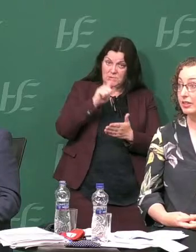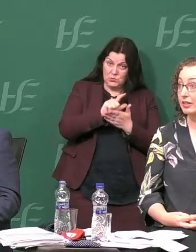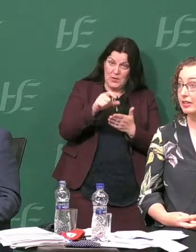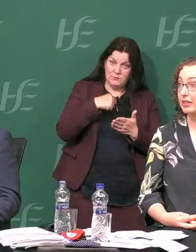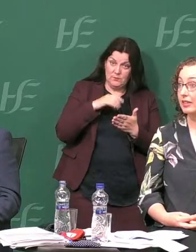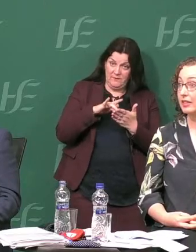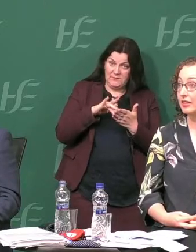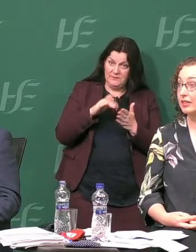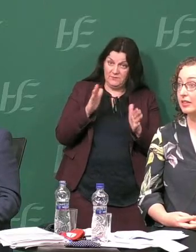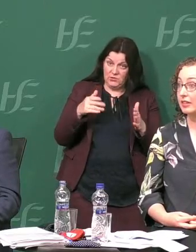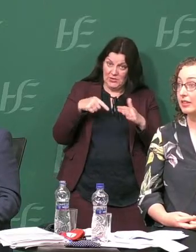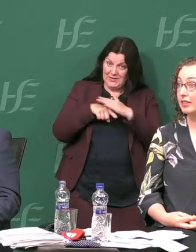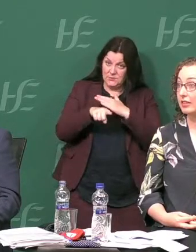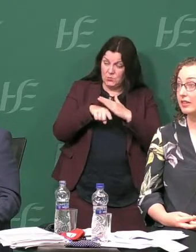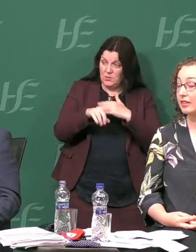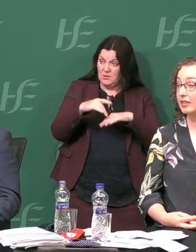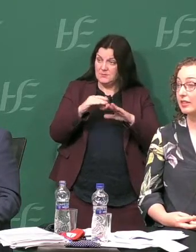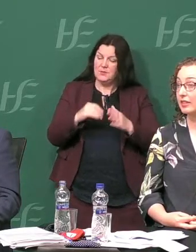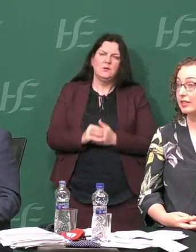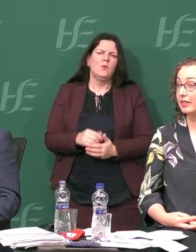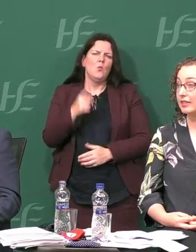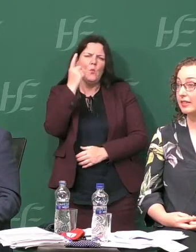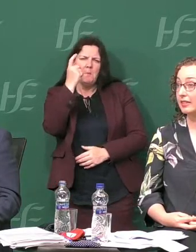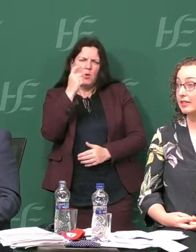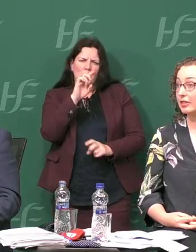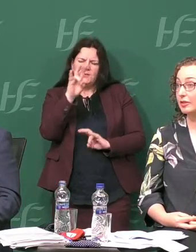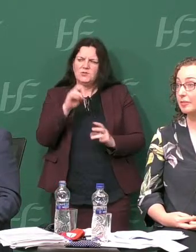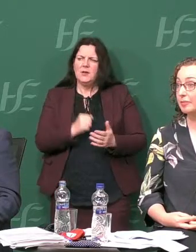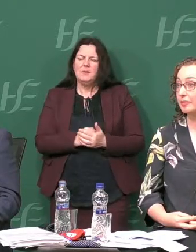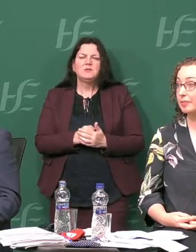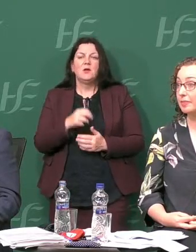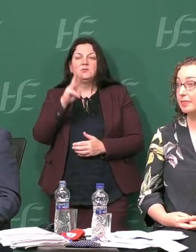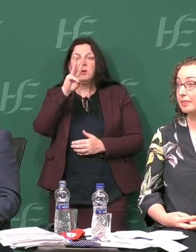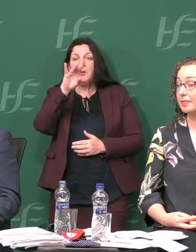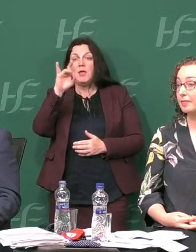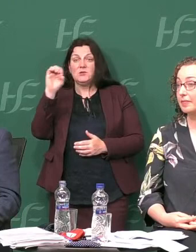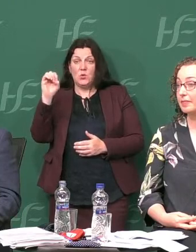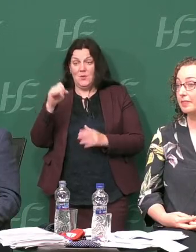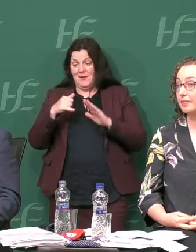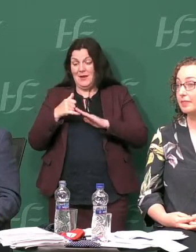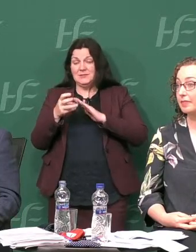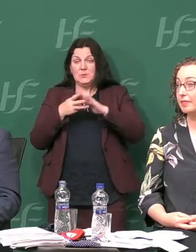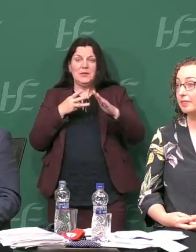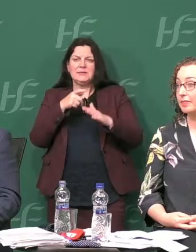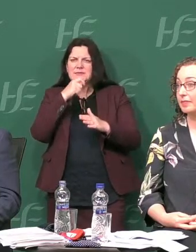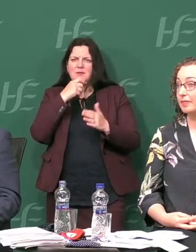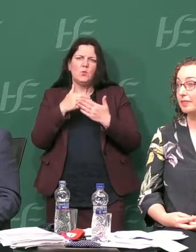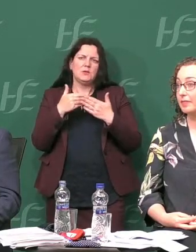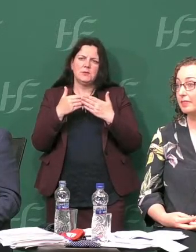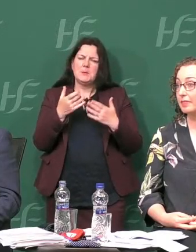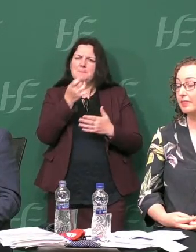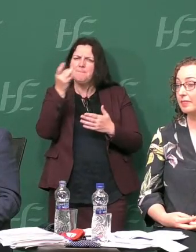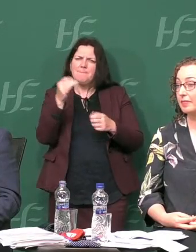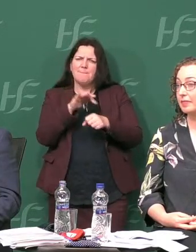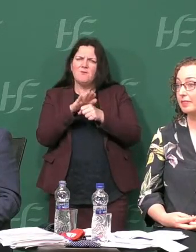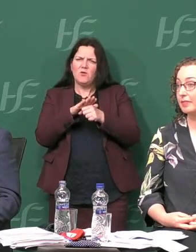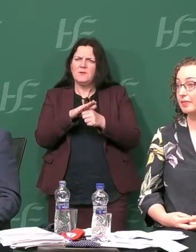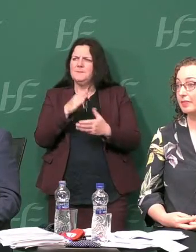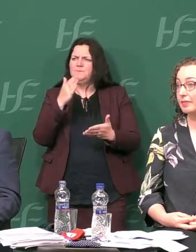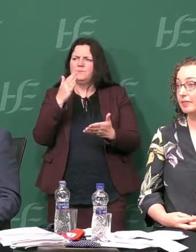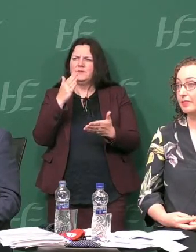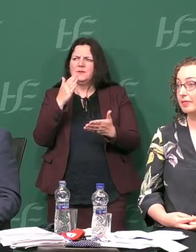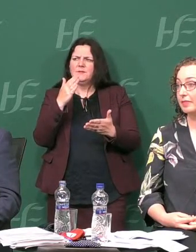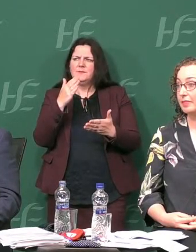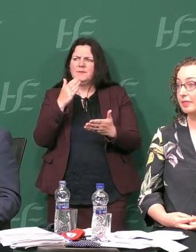helps. One more question. The World Health Organization last week kind of called for a moratorium on booster